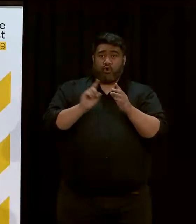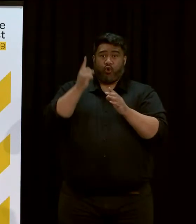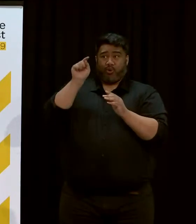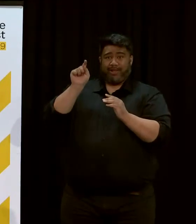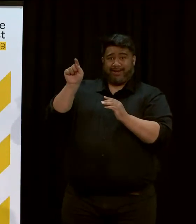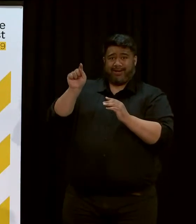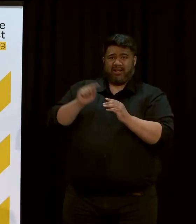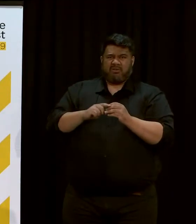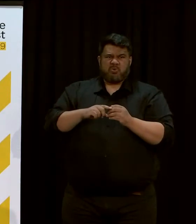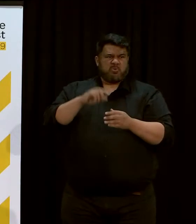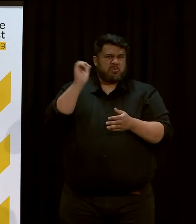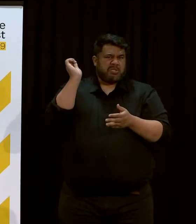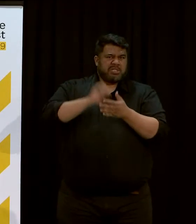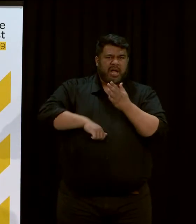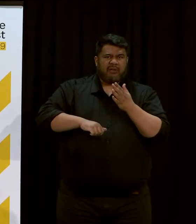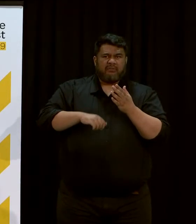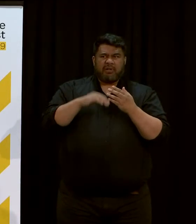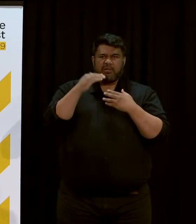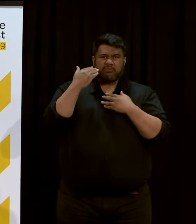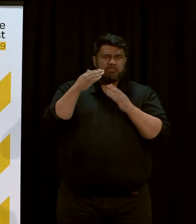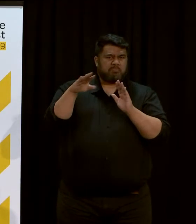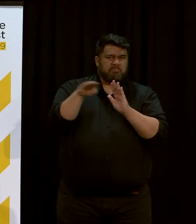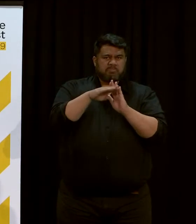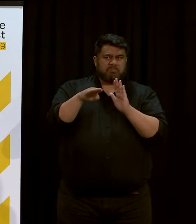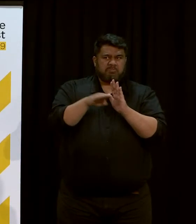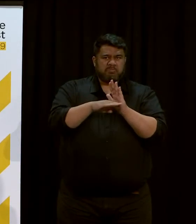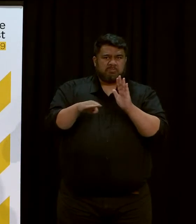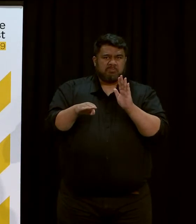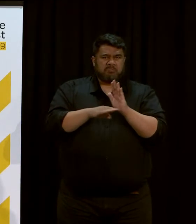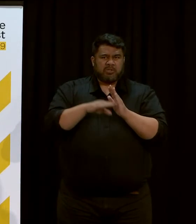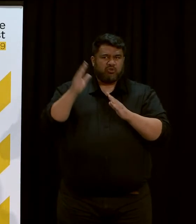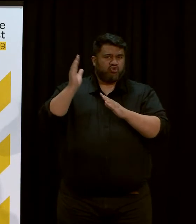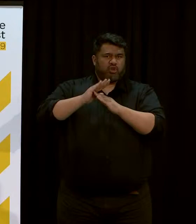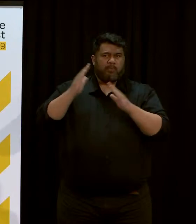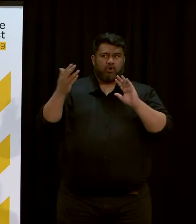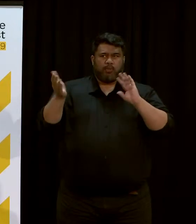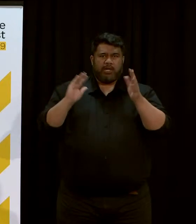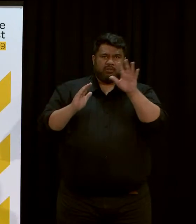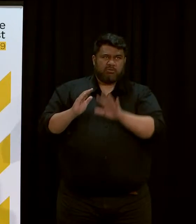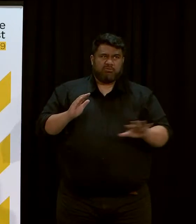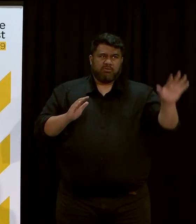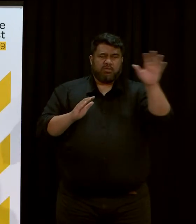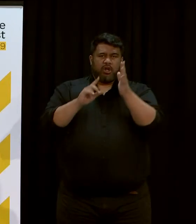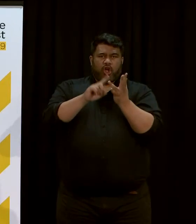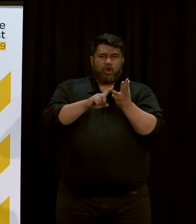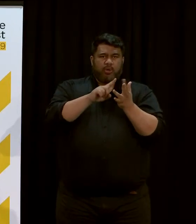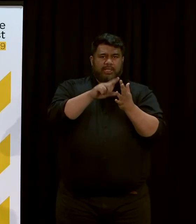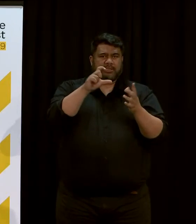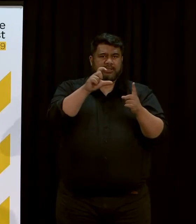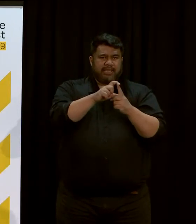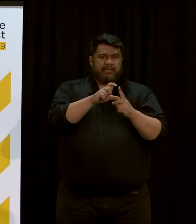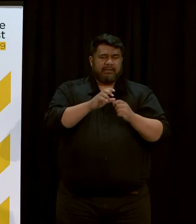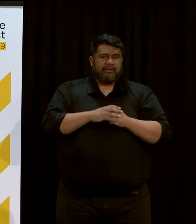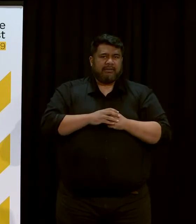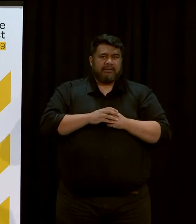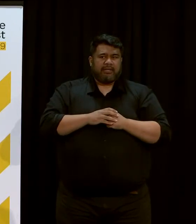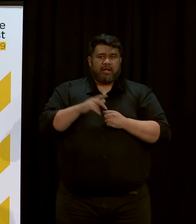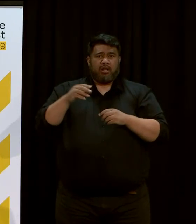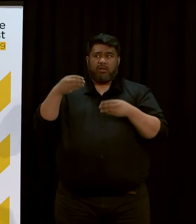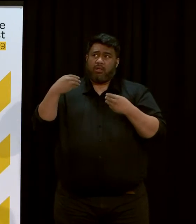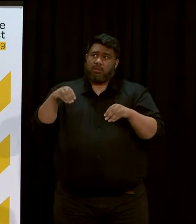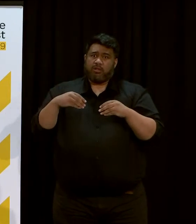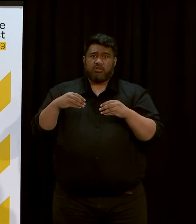restrictions in place anywhere in the OECD at the moment, according to the Oxford Stringency Index. These are not soft